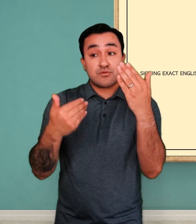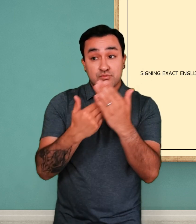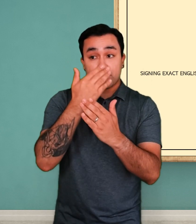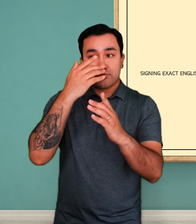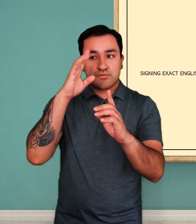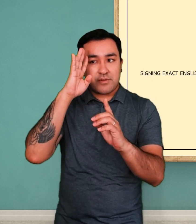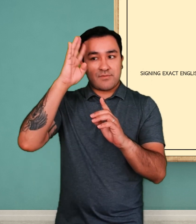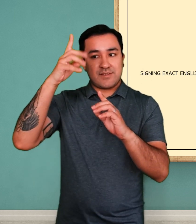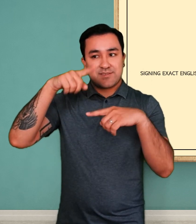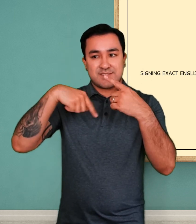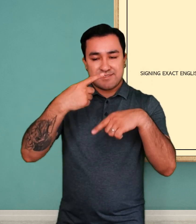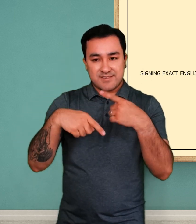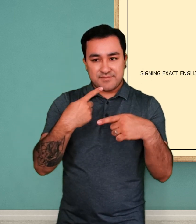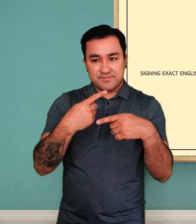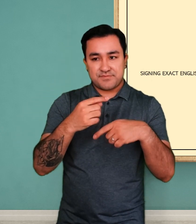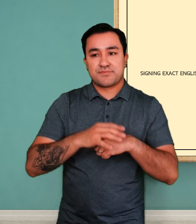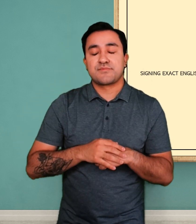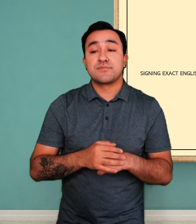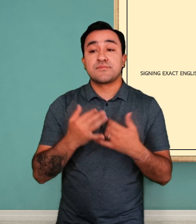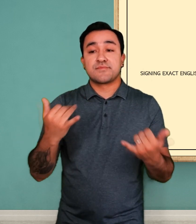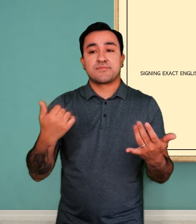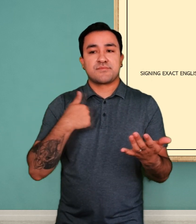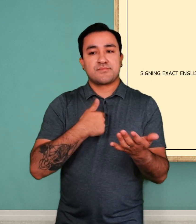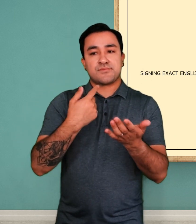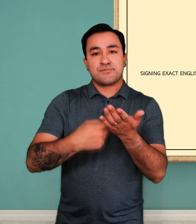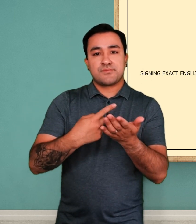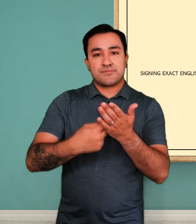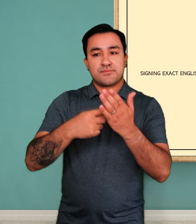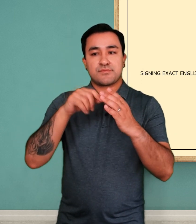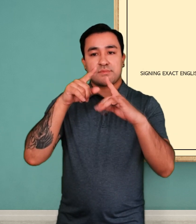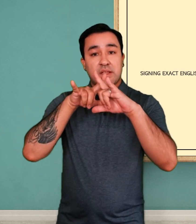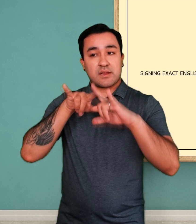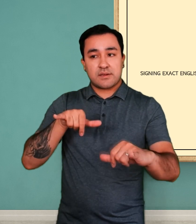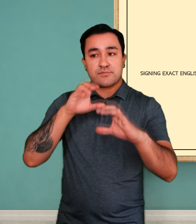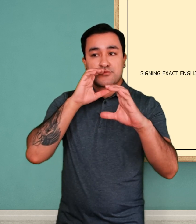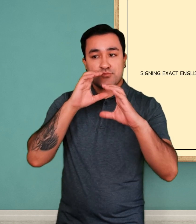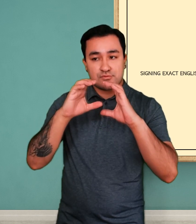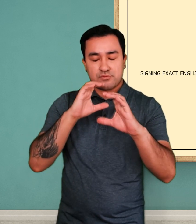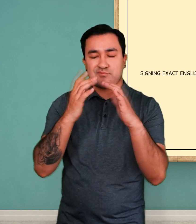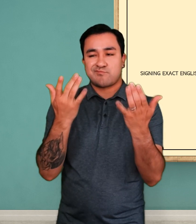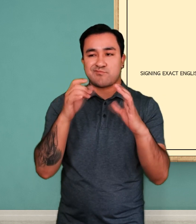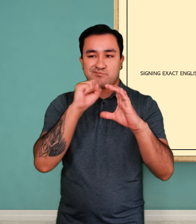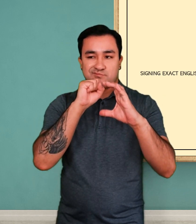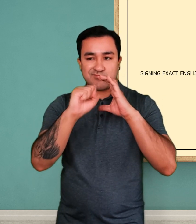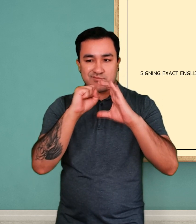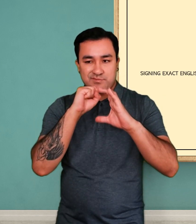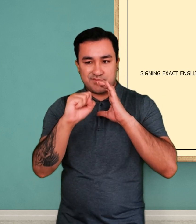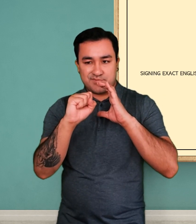ASL. This video will discuss simultaneous communication, or SIMCOM for short.